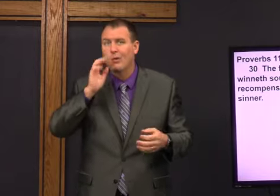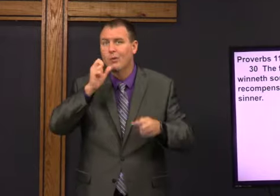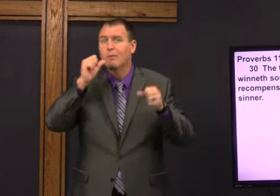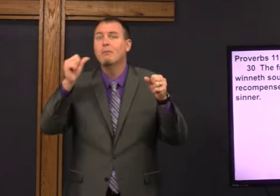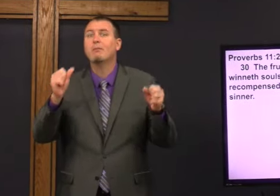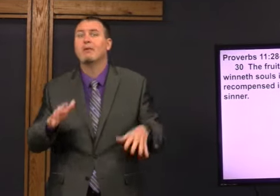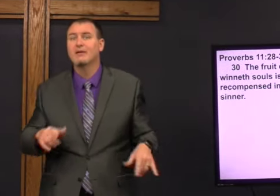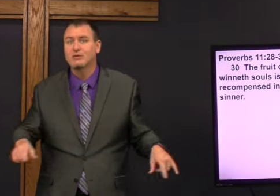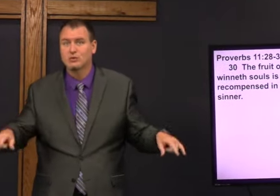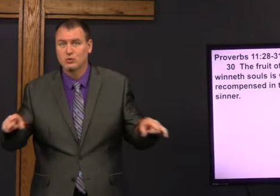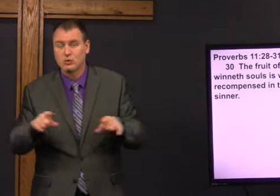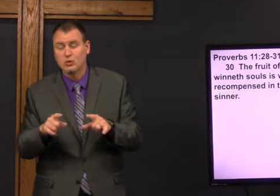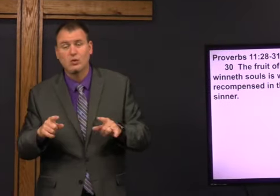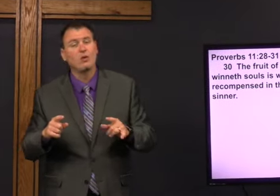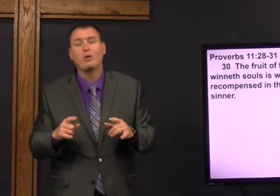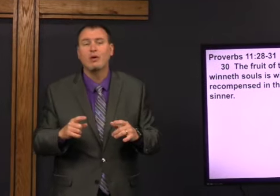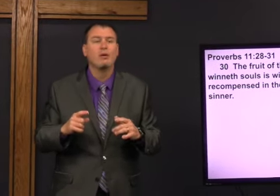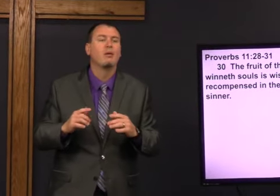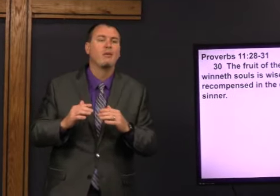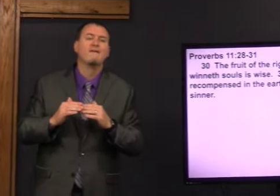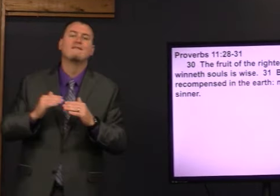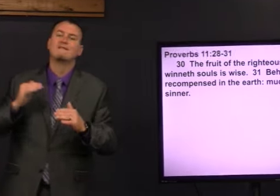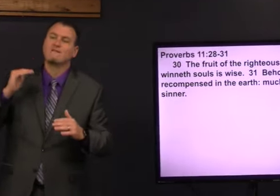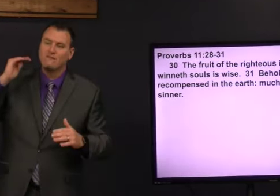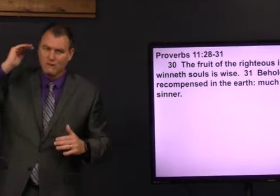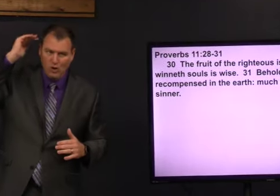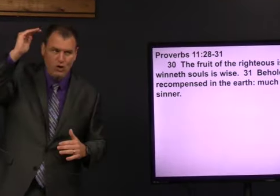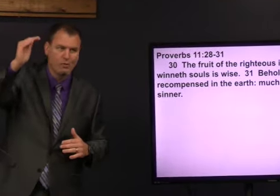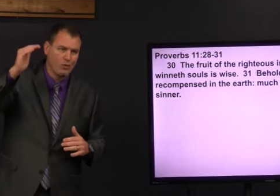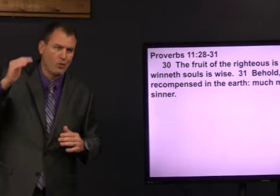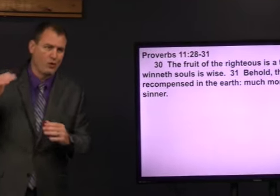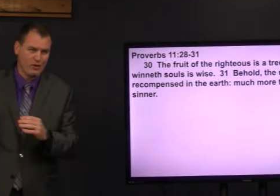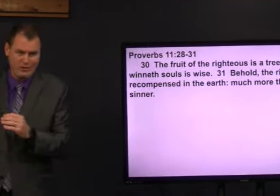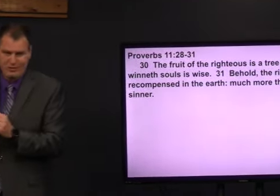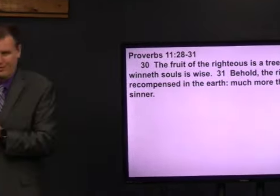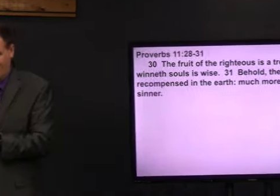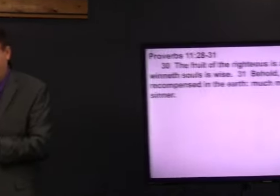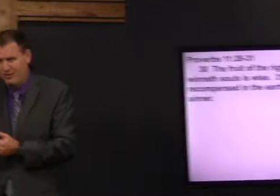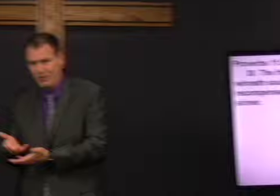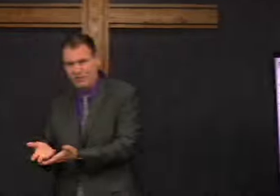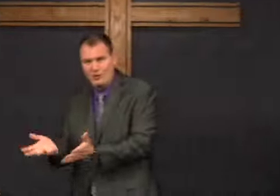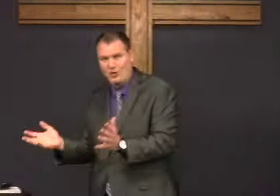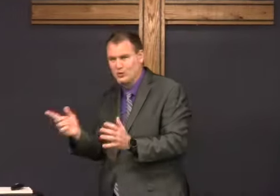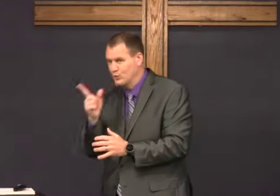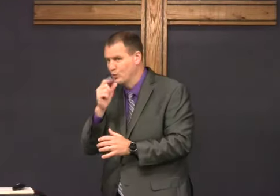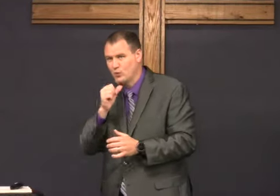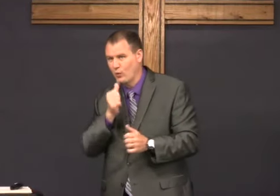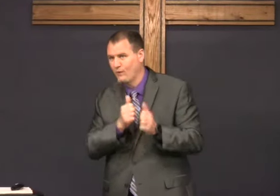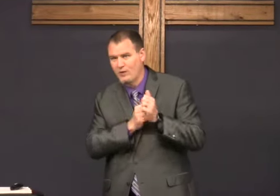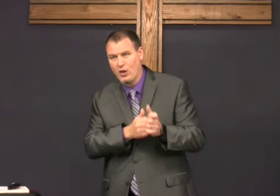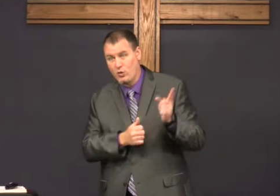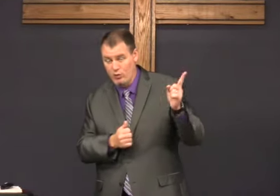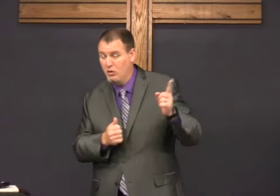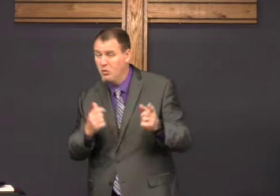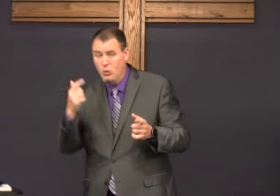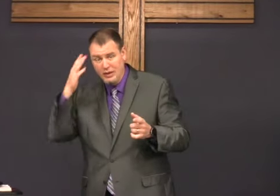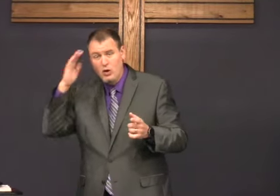faith. And God blesses us far more than those who don't follow